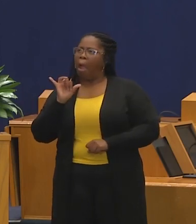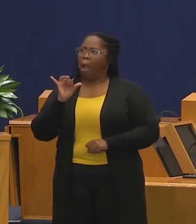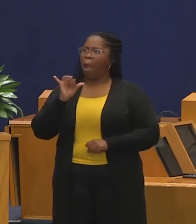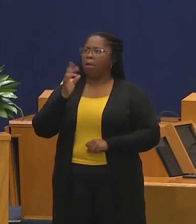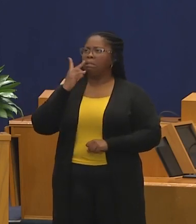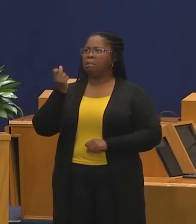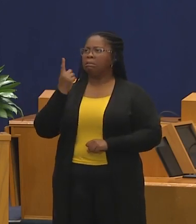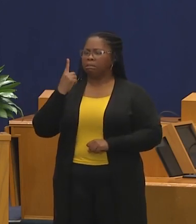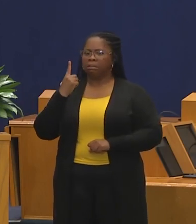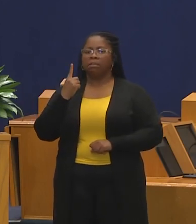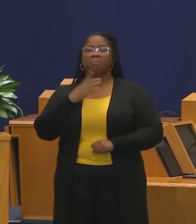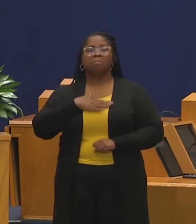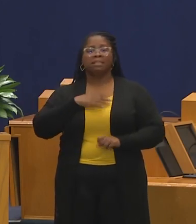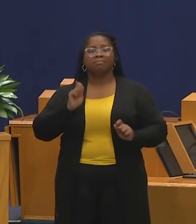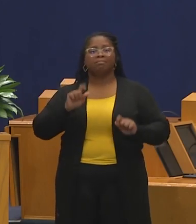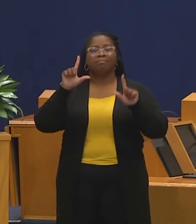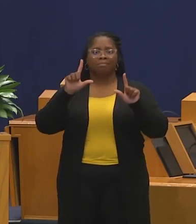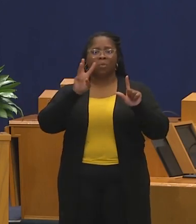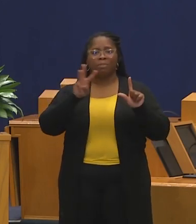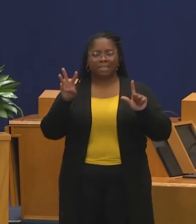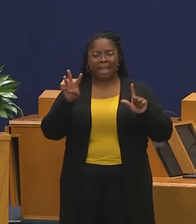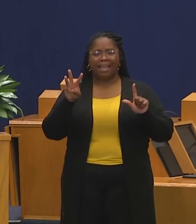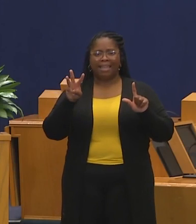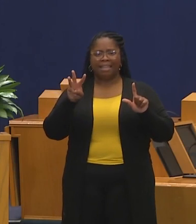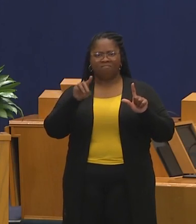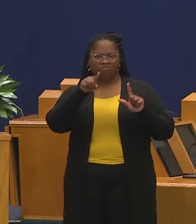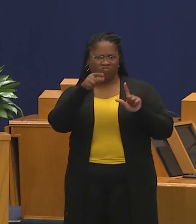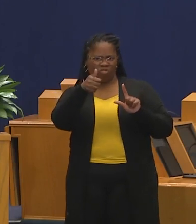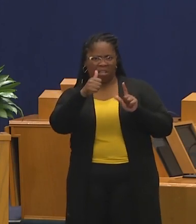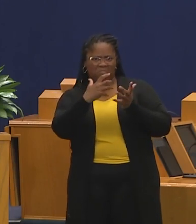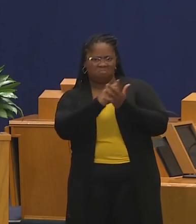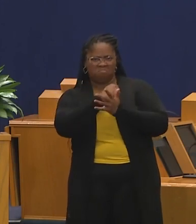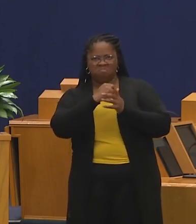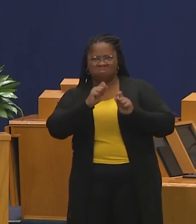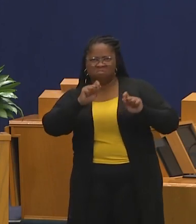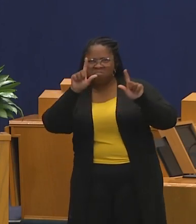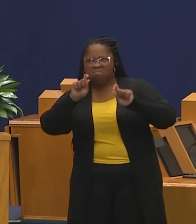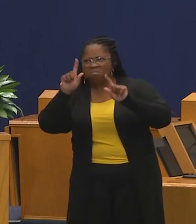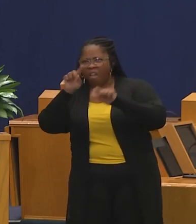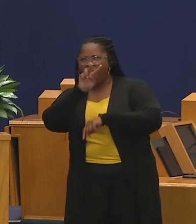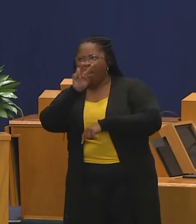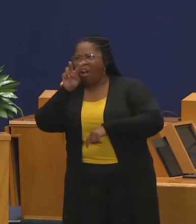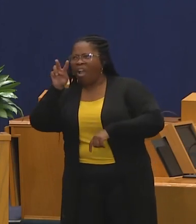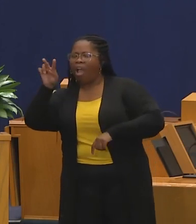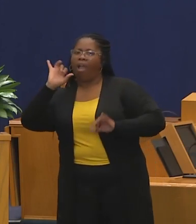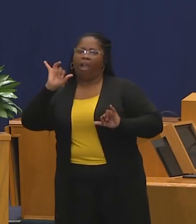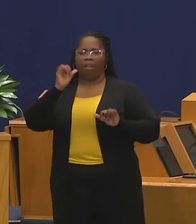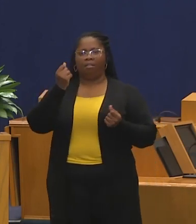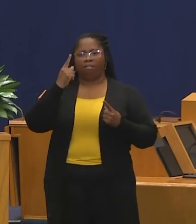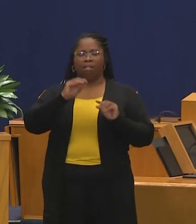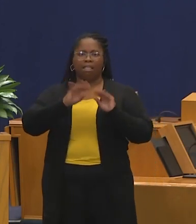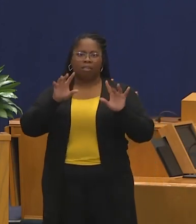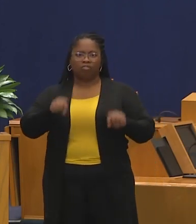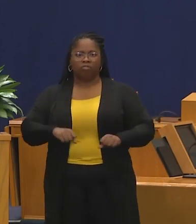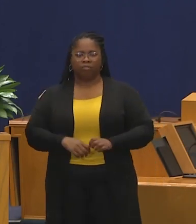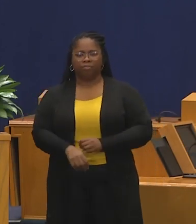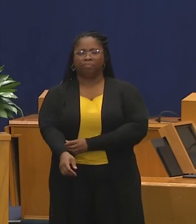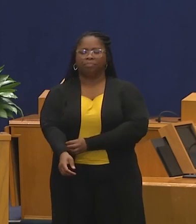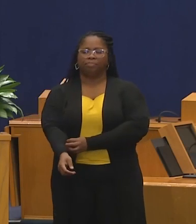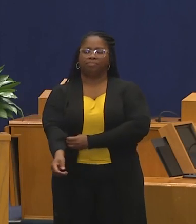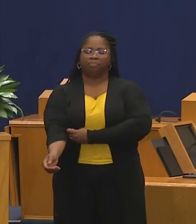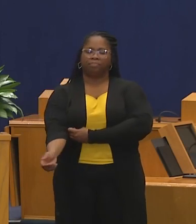So please do go to the website and take a look at those slides, as I think they're very helpful to be able to see. I do